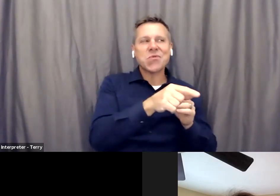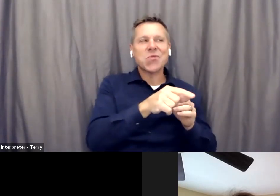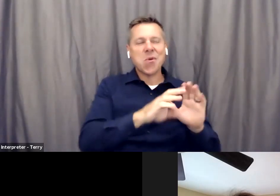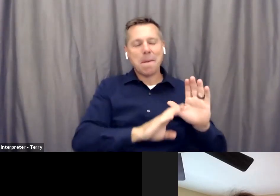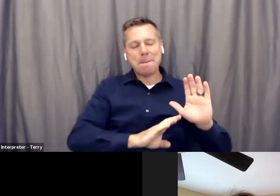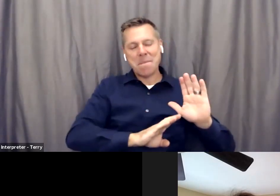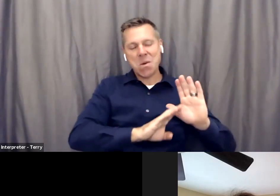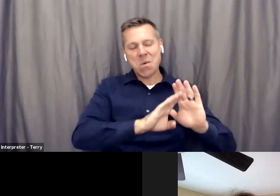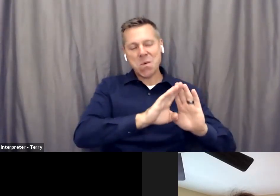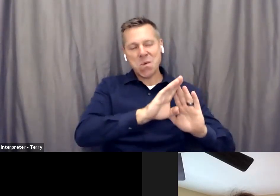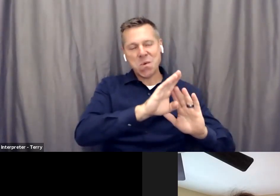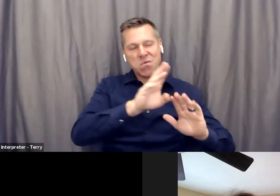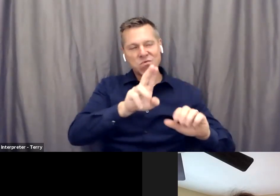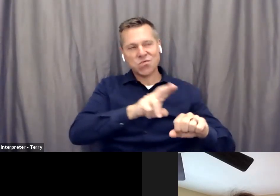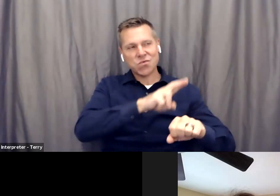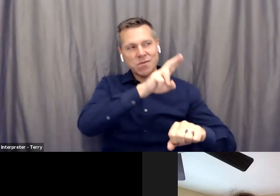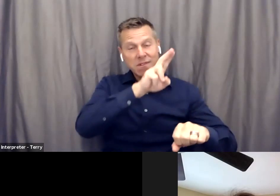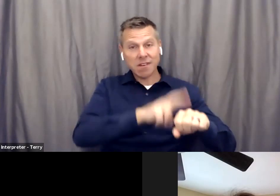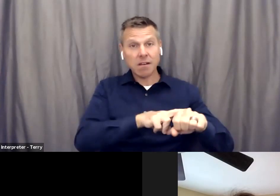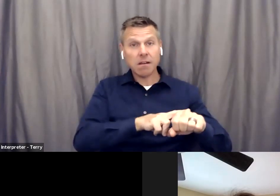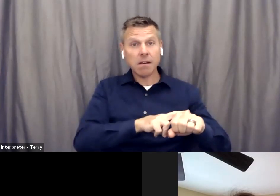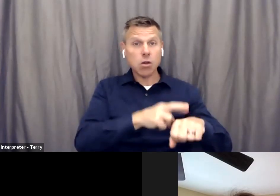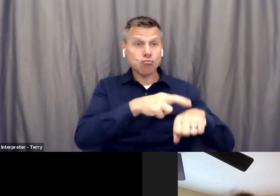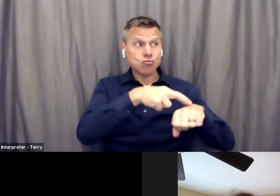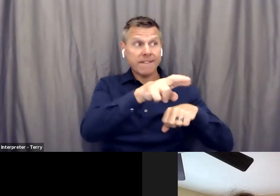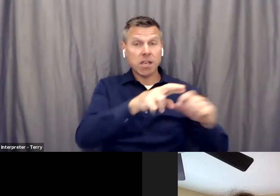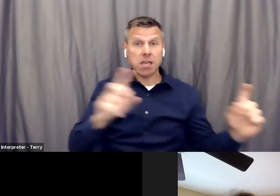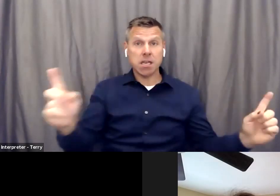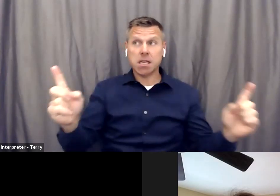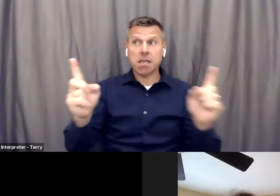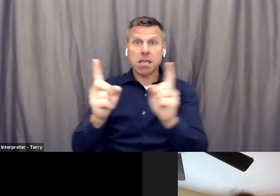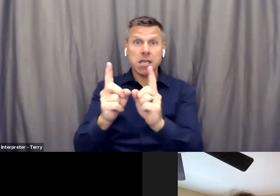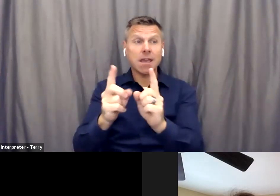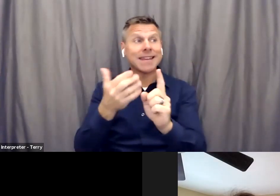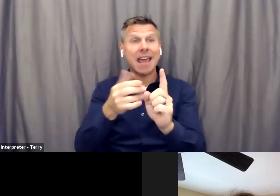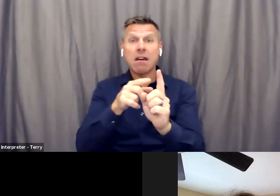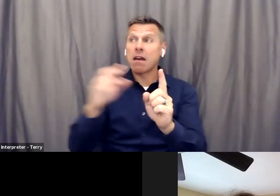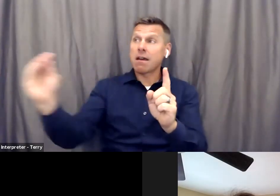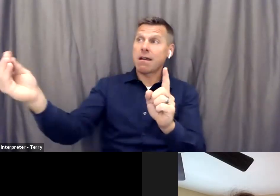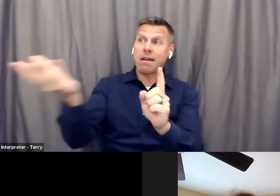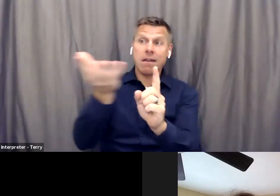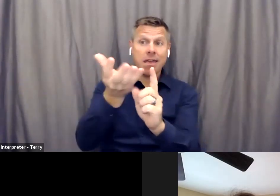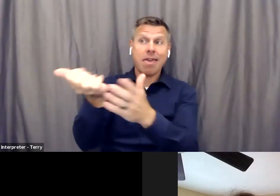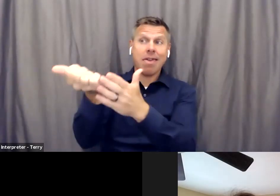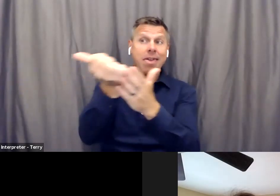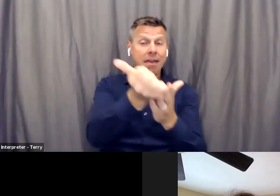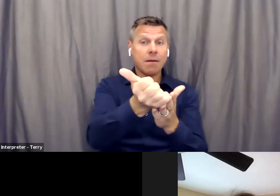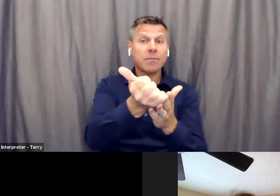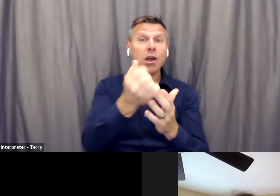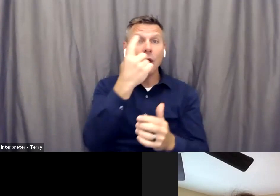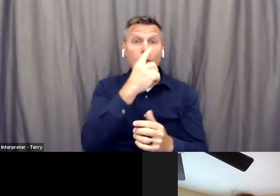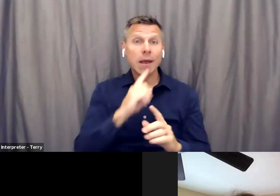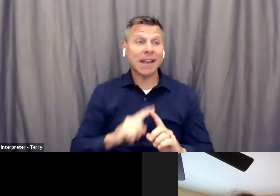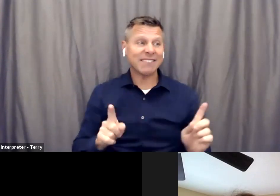again. So you refer them to that person, and all of a sudden, they start to look a little